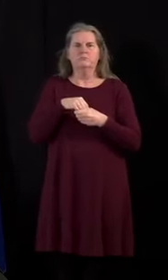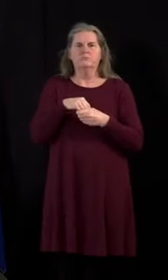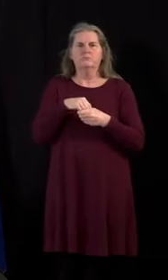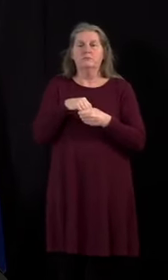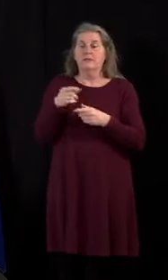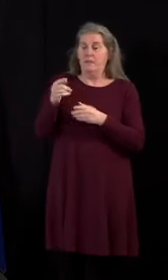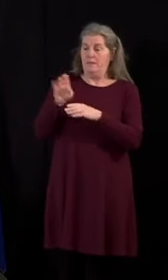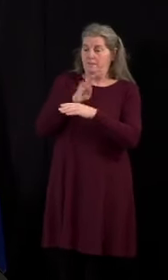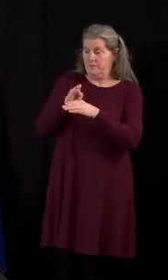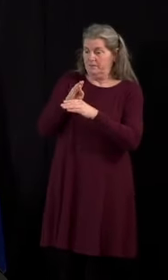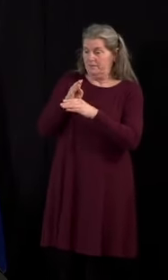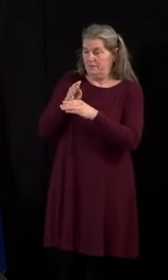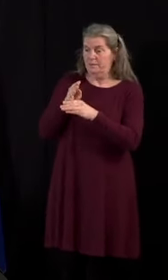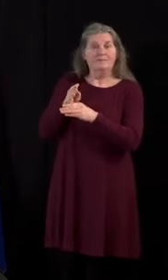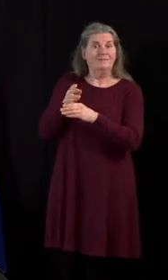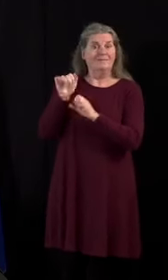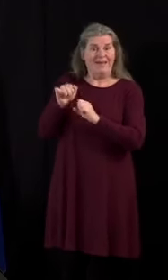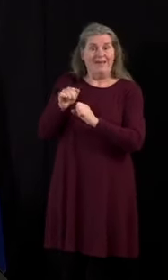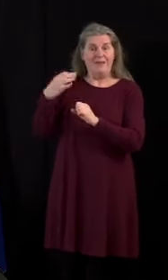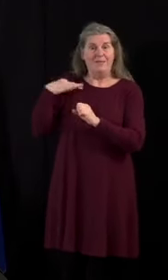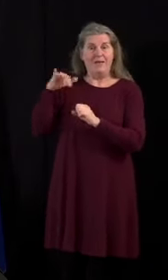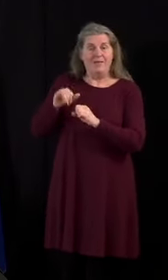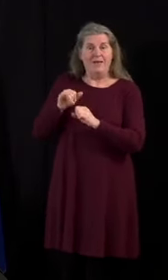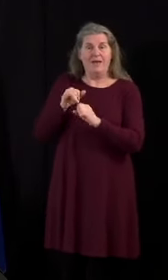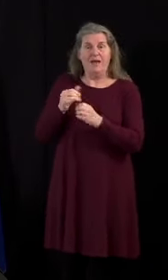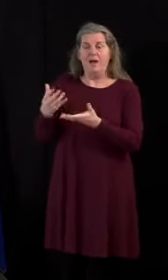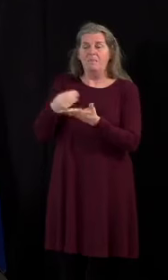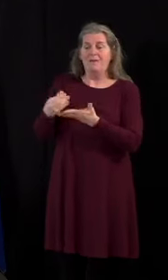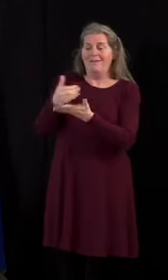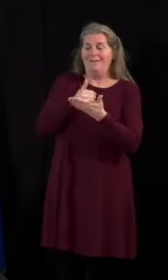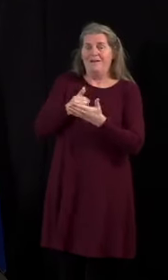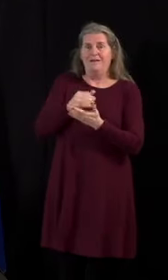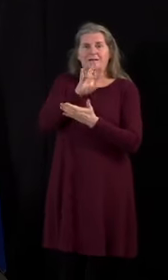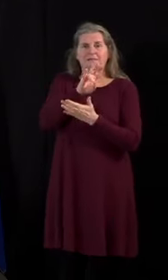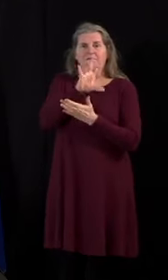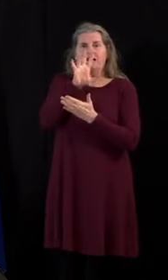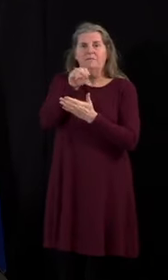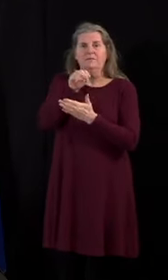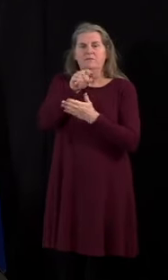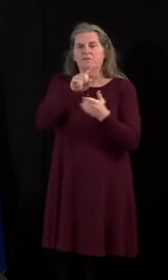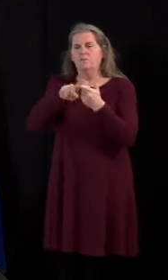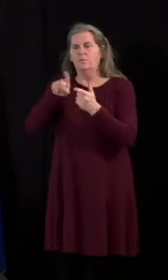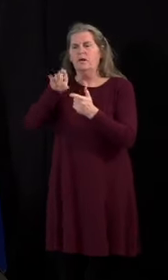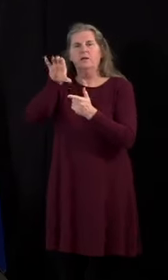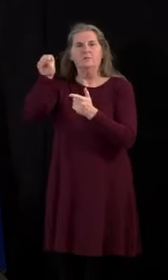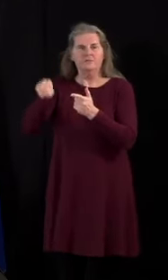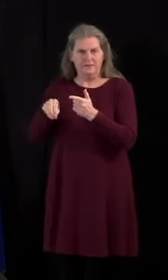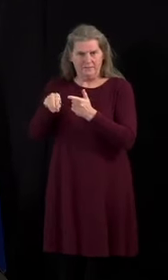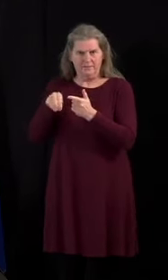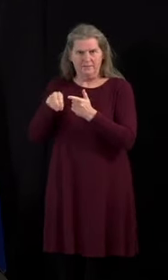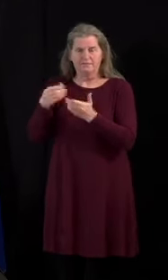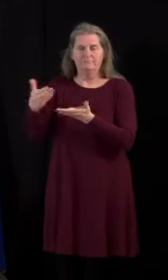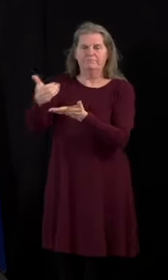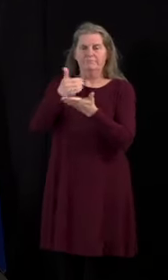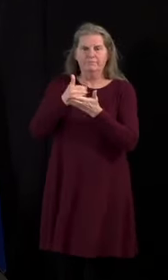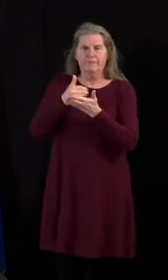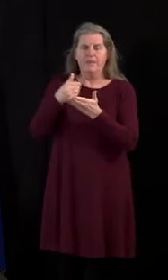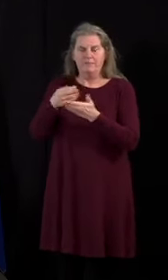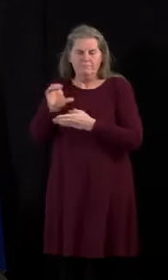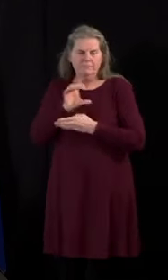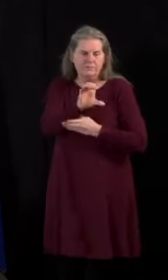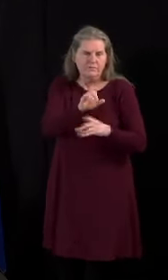Eligible Yukon businesses will receive between 75% and 100% off their